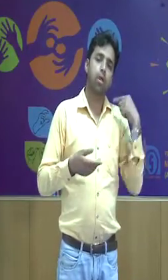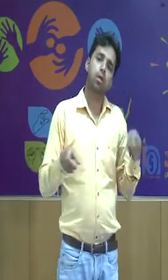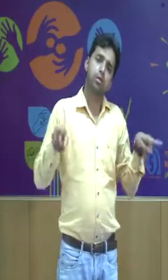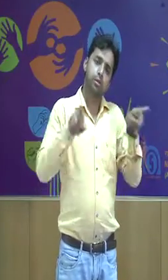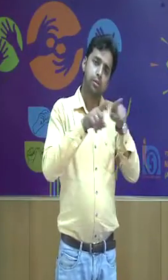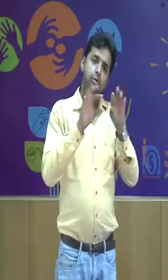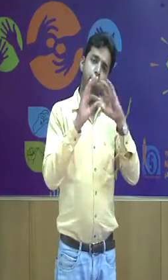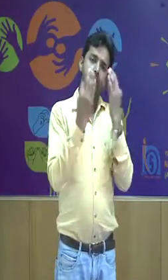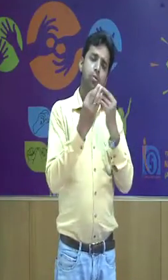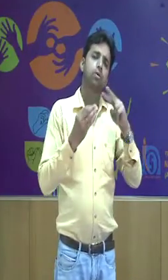same family.